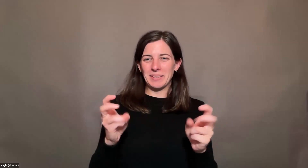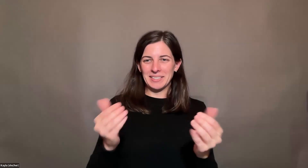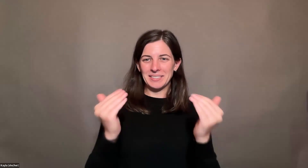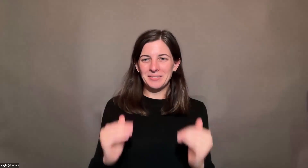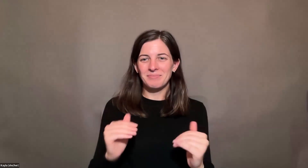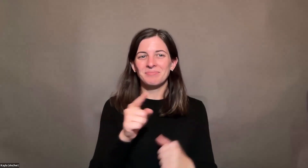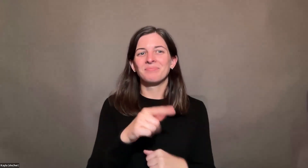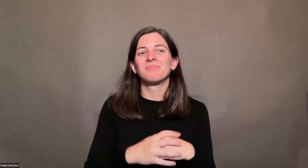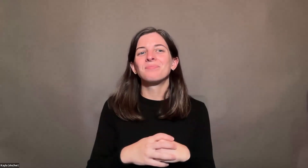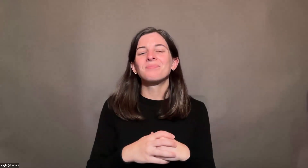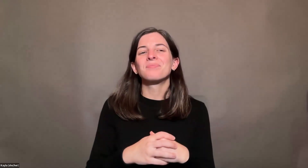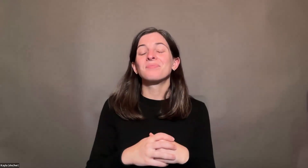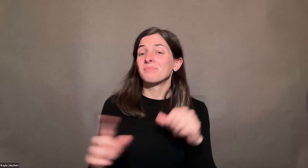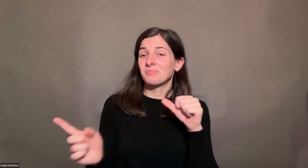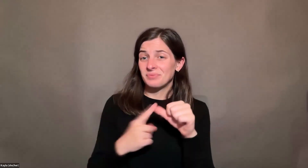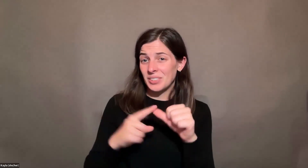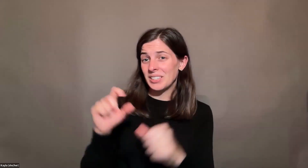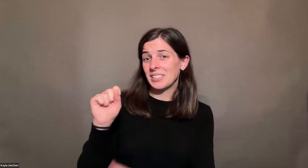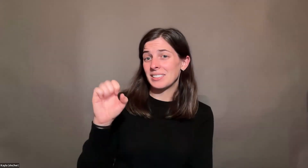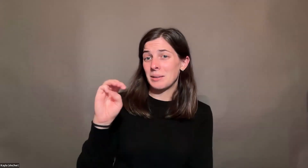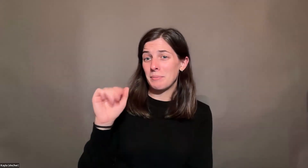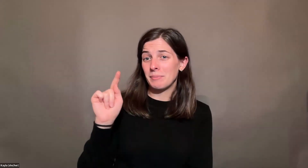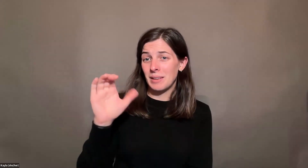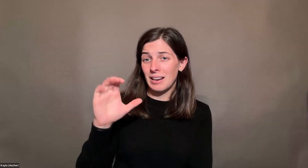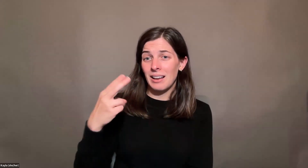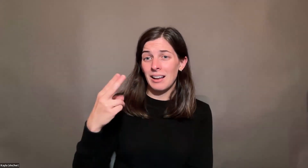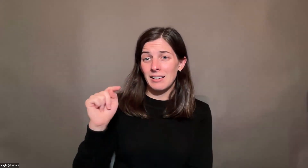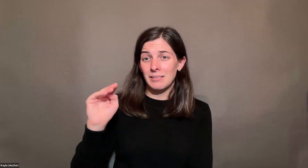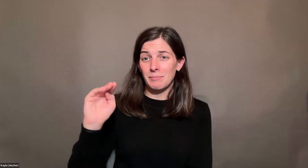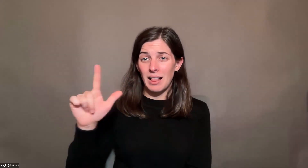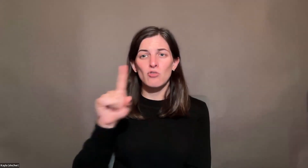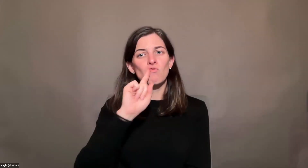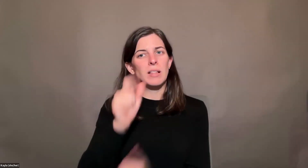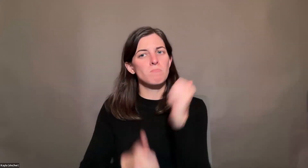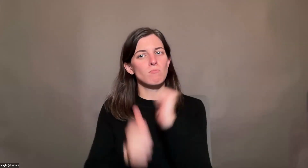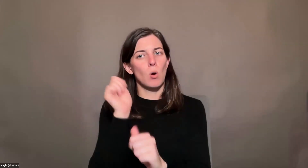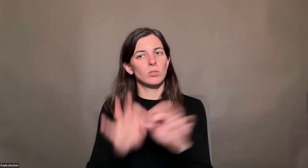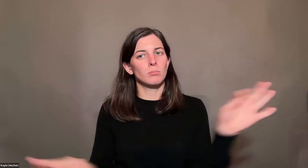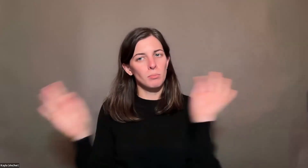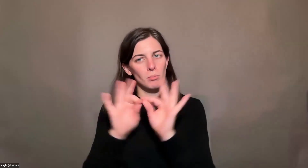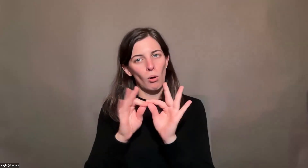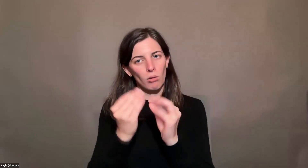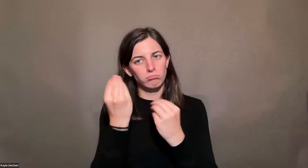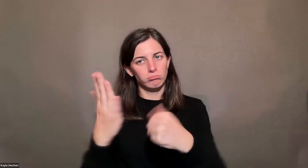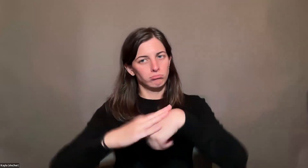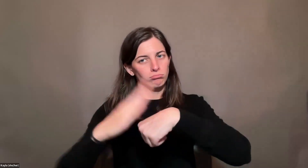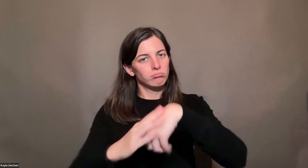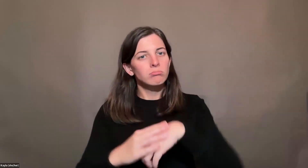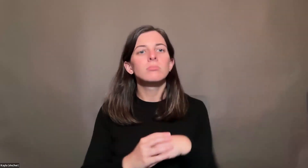The first thing first, which is semantic HTML, which is the most important part, I can say. Most people are